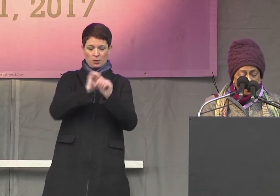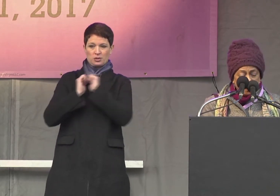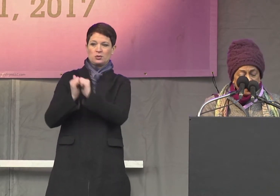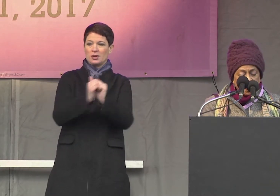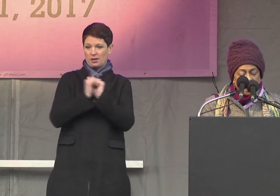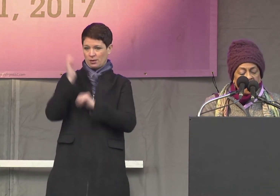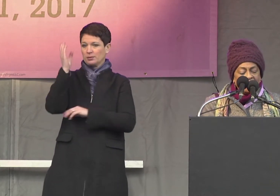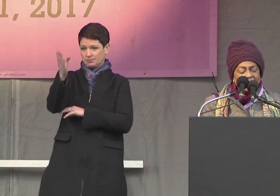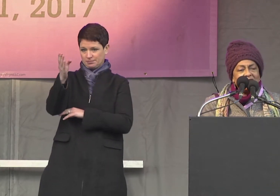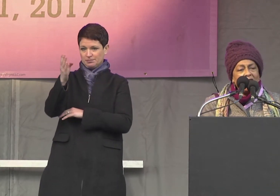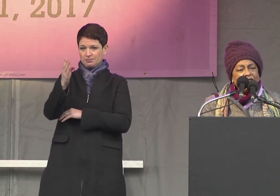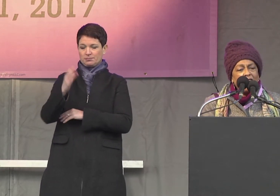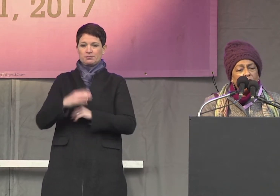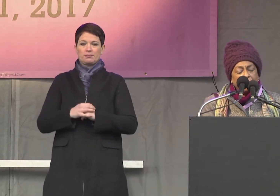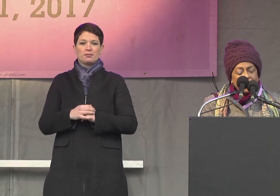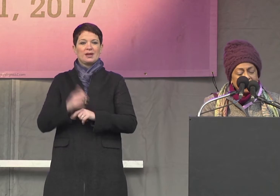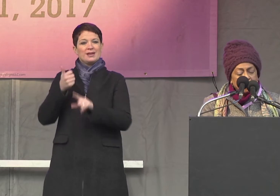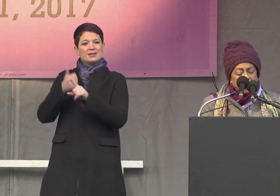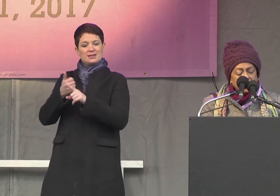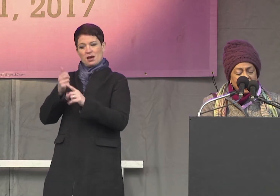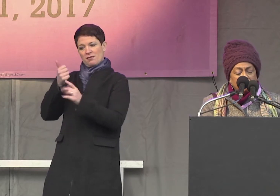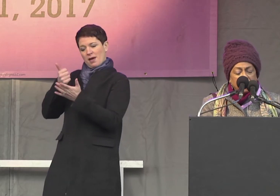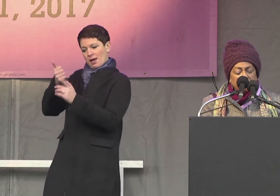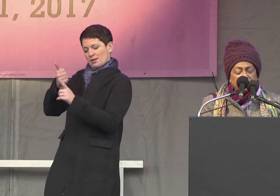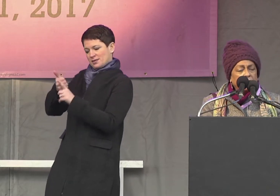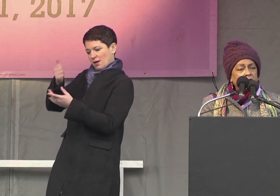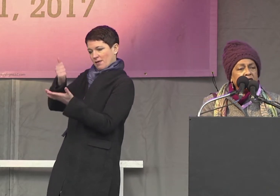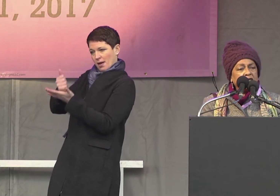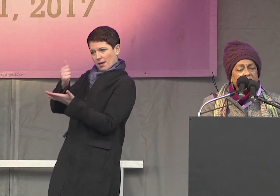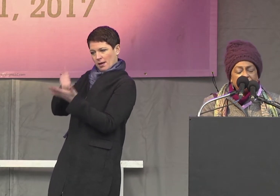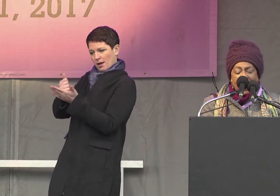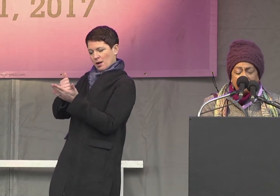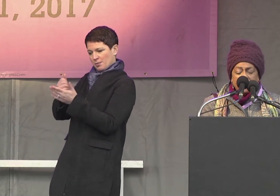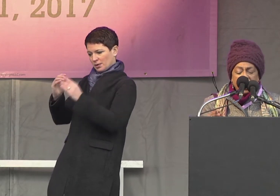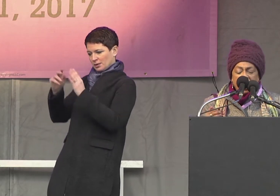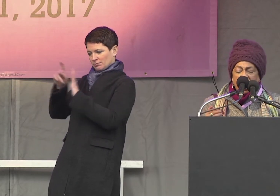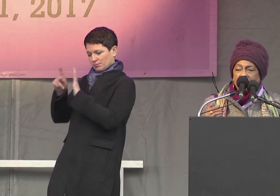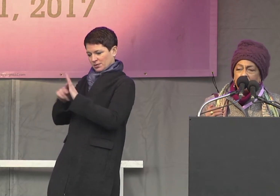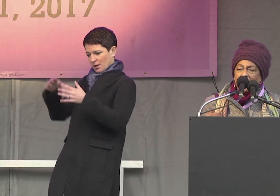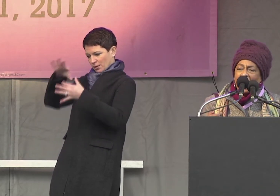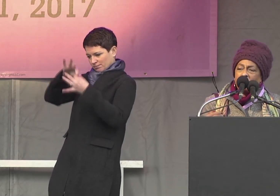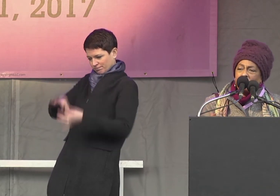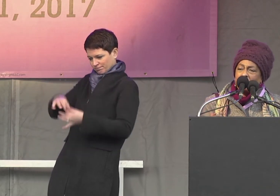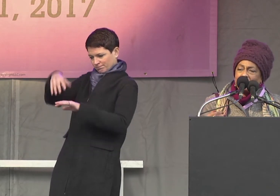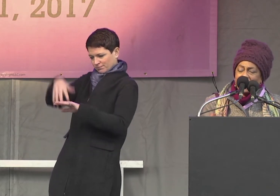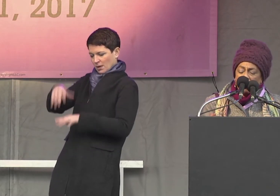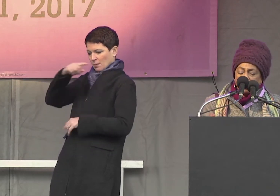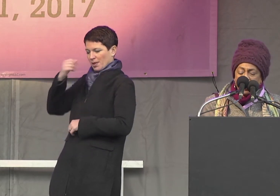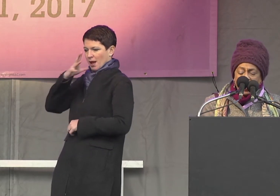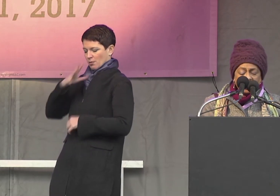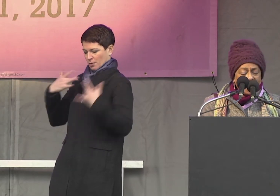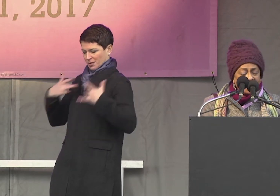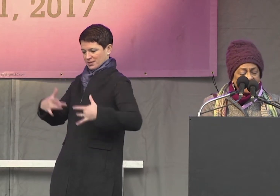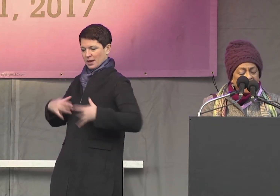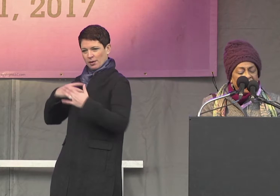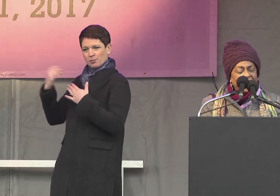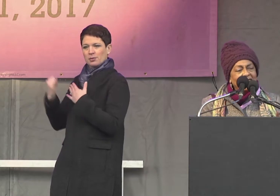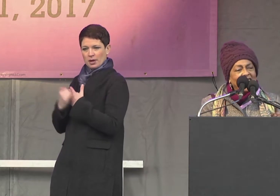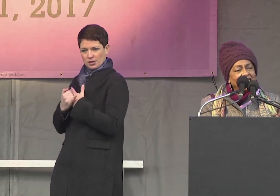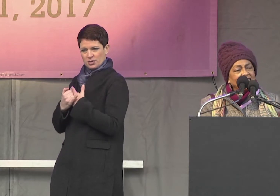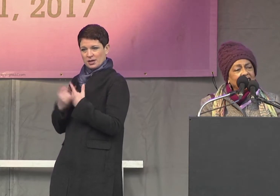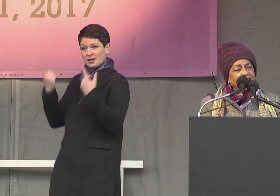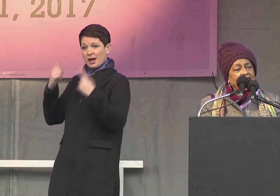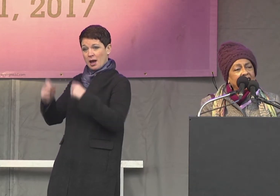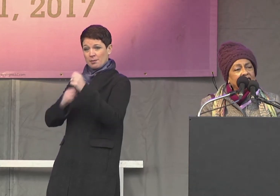with you. The self-help principles that were infused into the fabric of the Black Women's Health Project